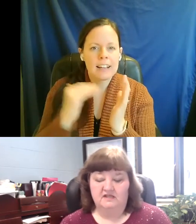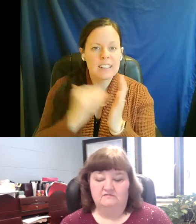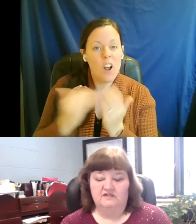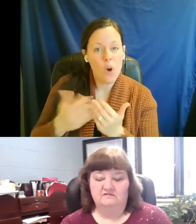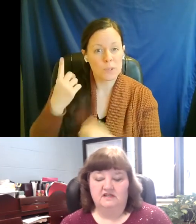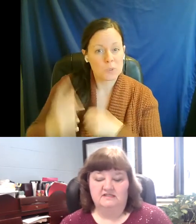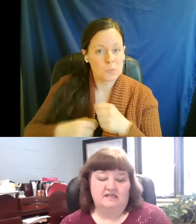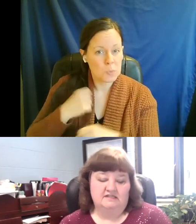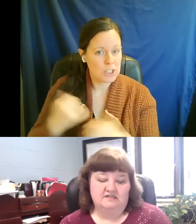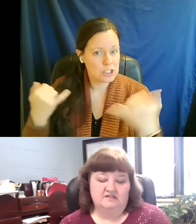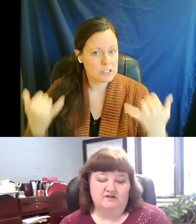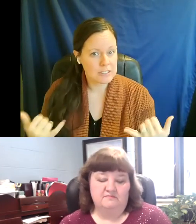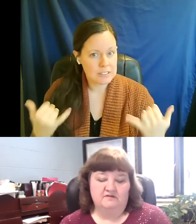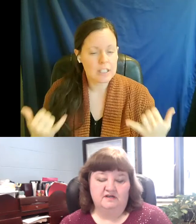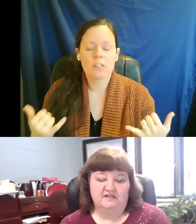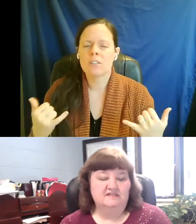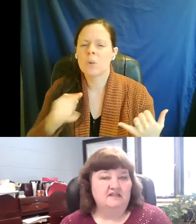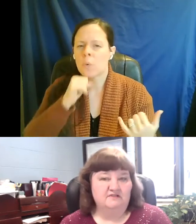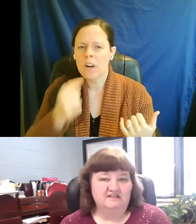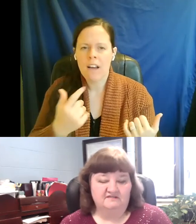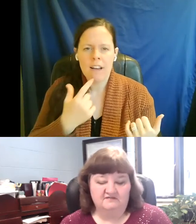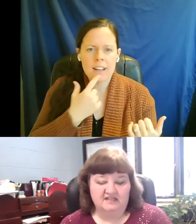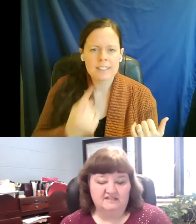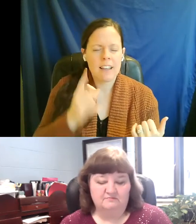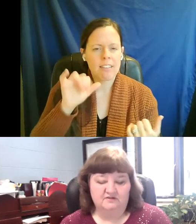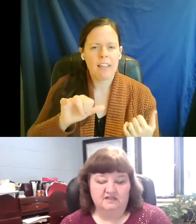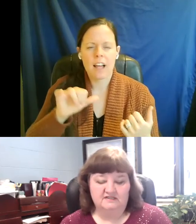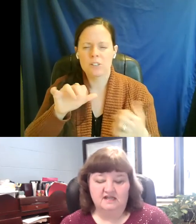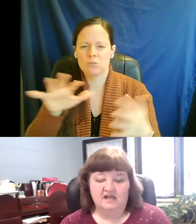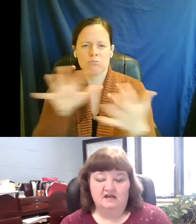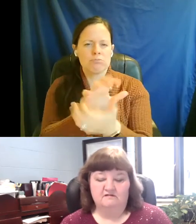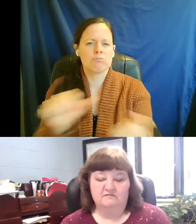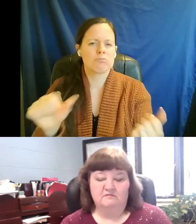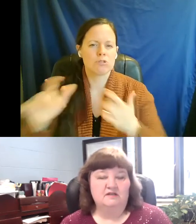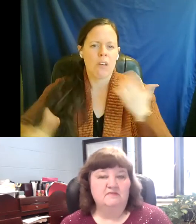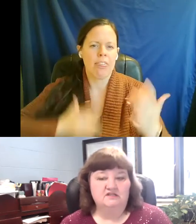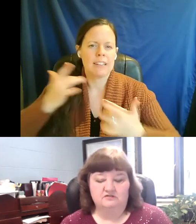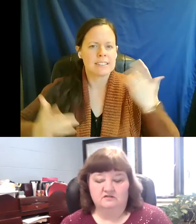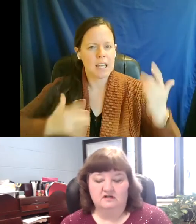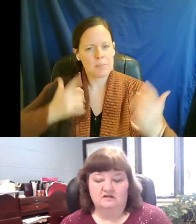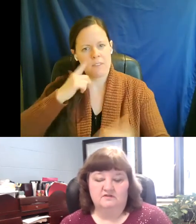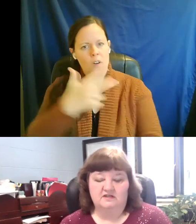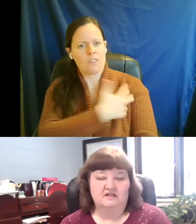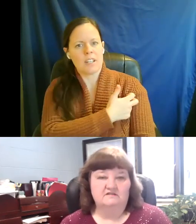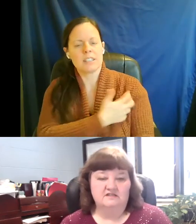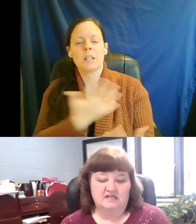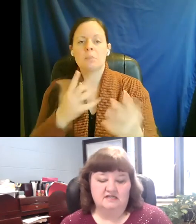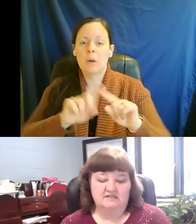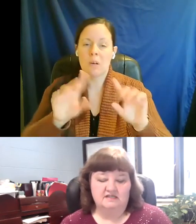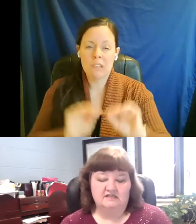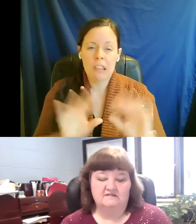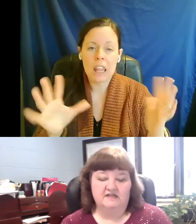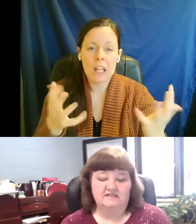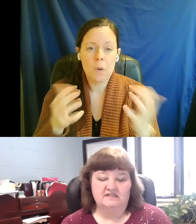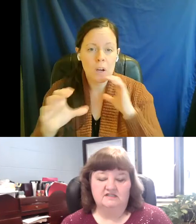now. We do not say this to trample on the excitement that the vaccine brings. However, we want to make sure our community